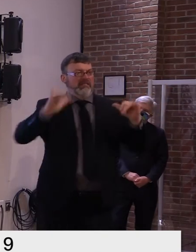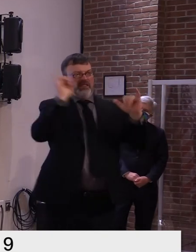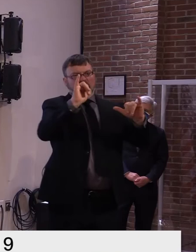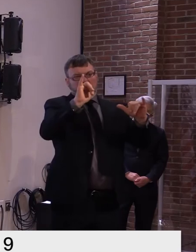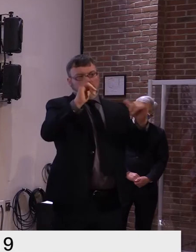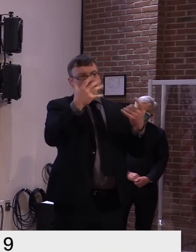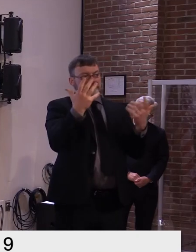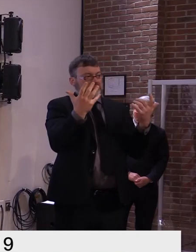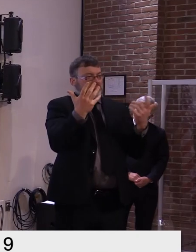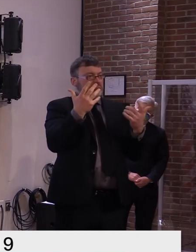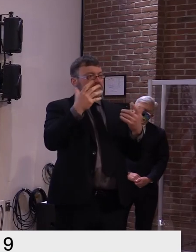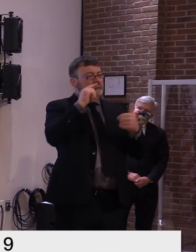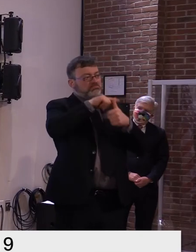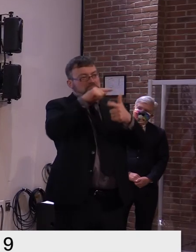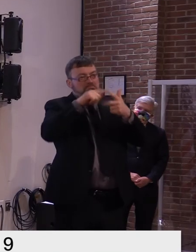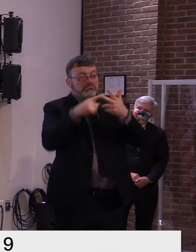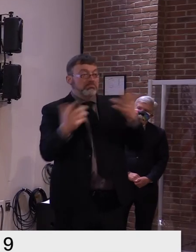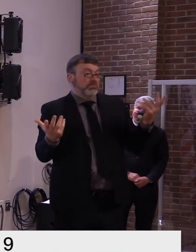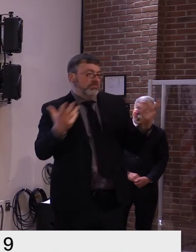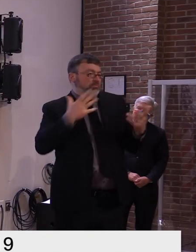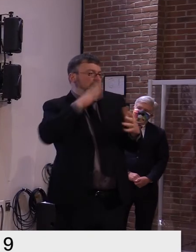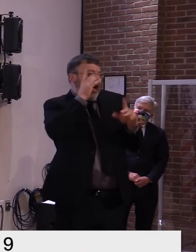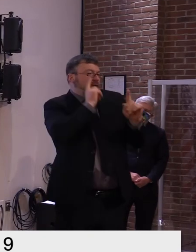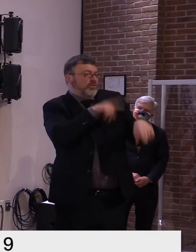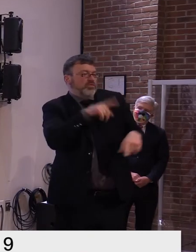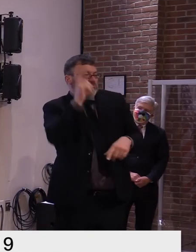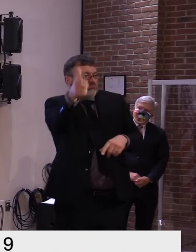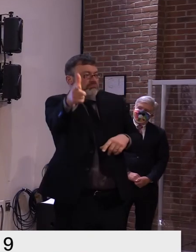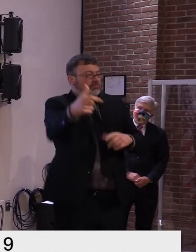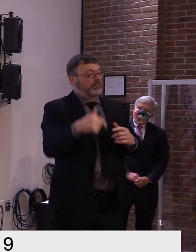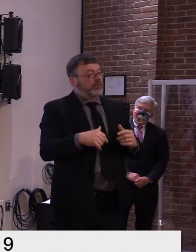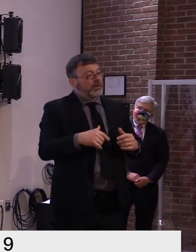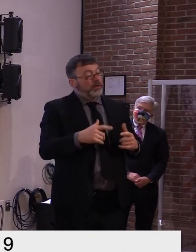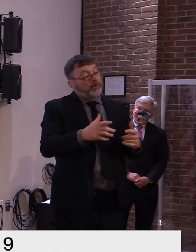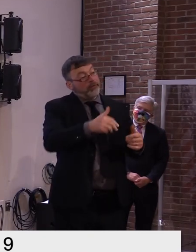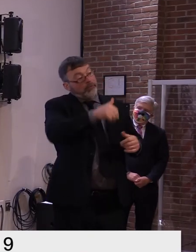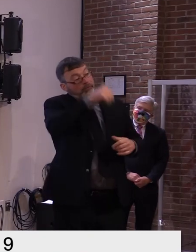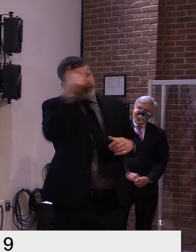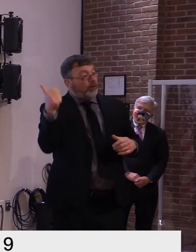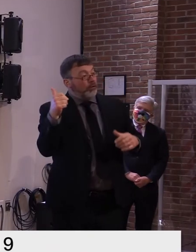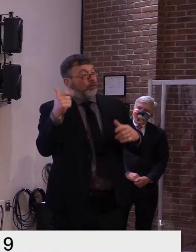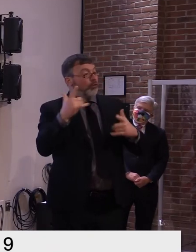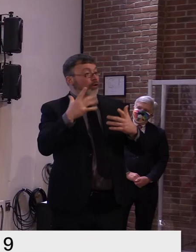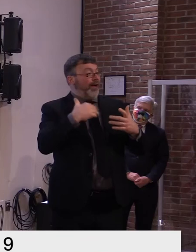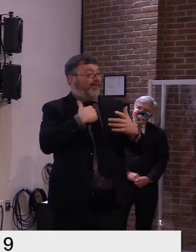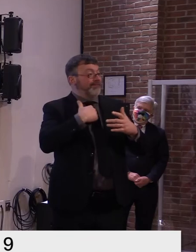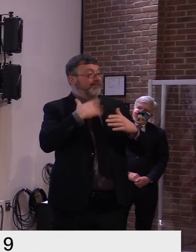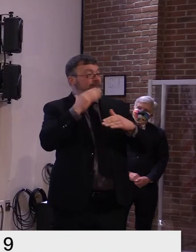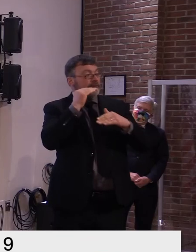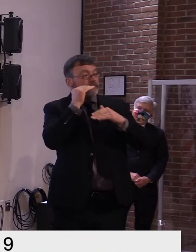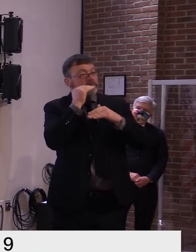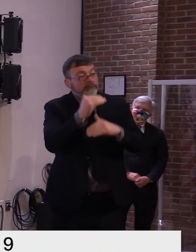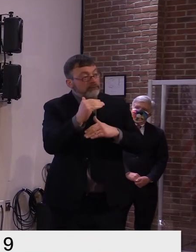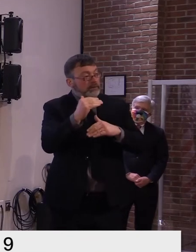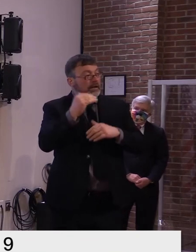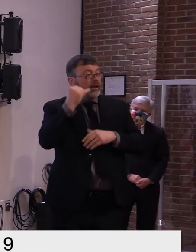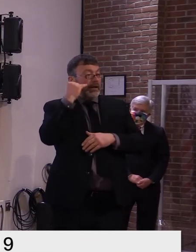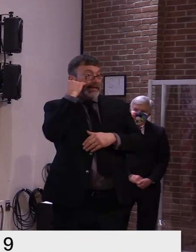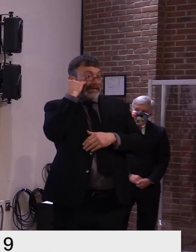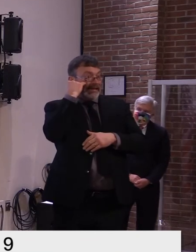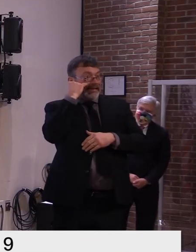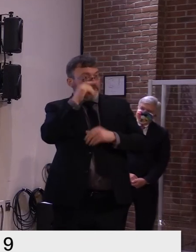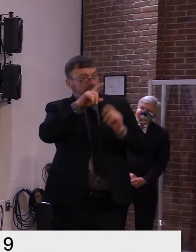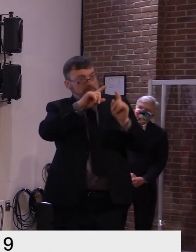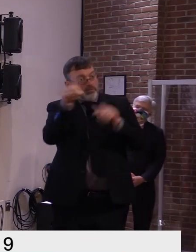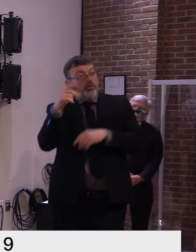perhaps restrictions on parties at restaurants, the number of parties at a table, and